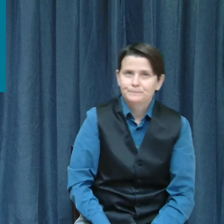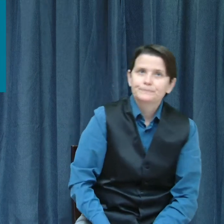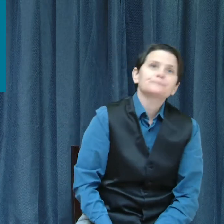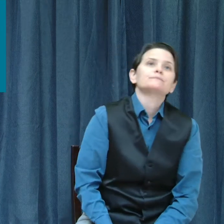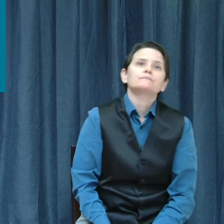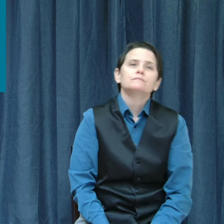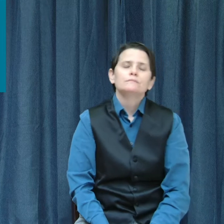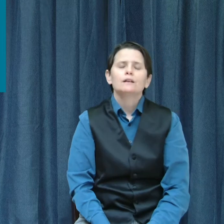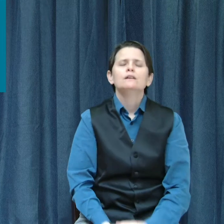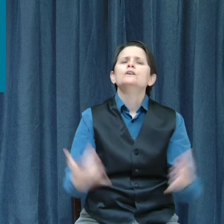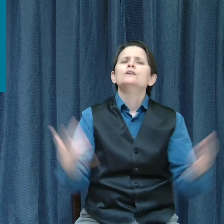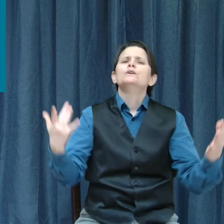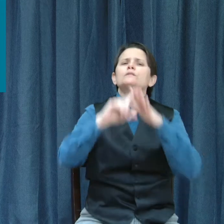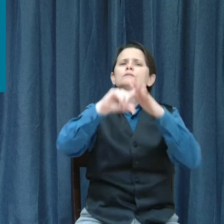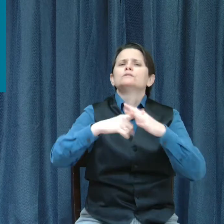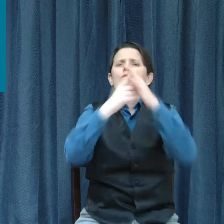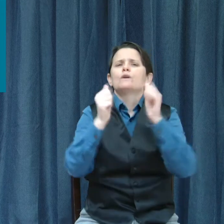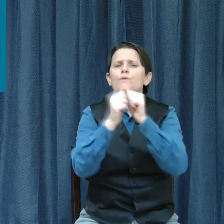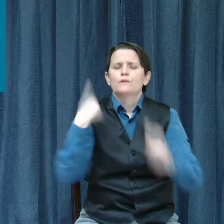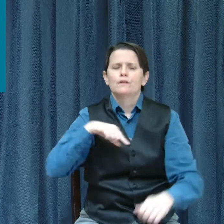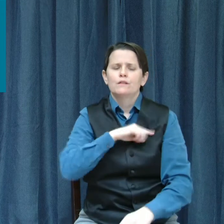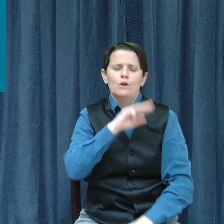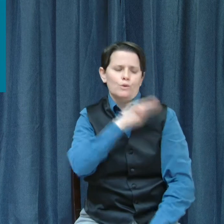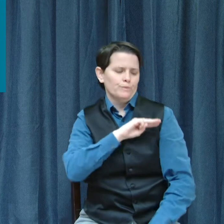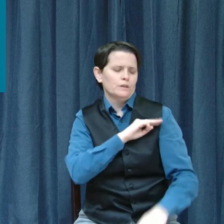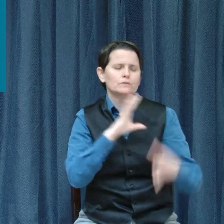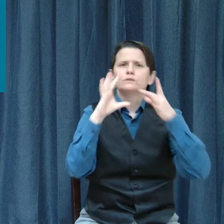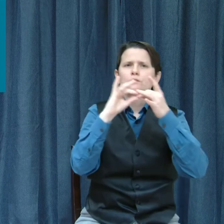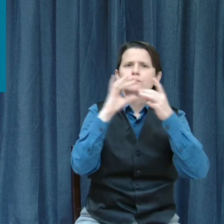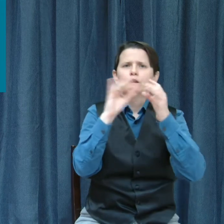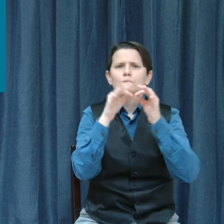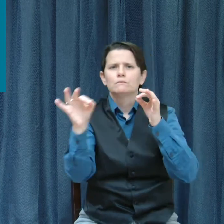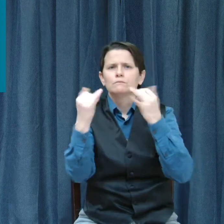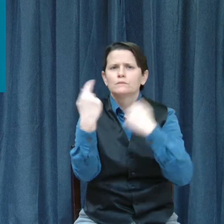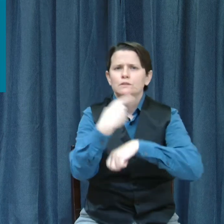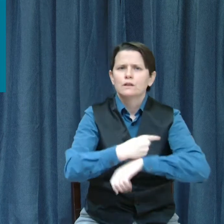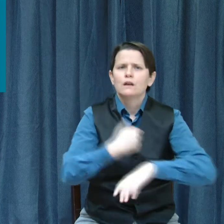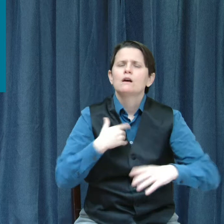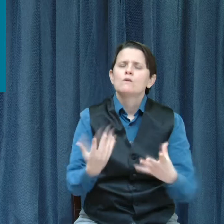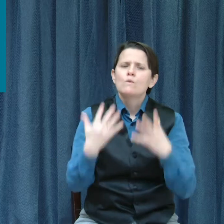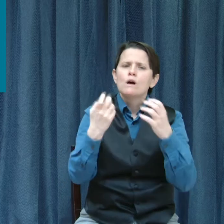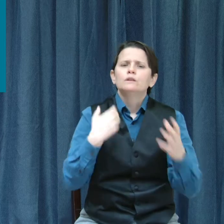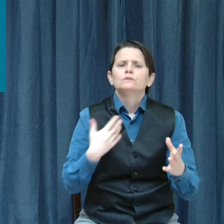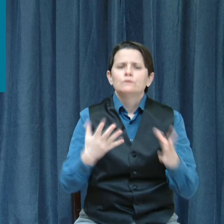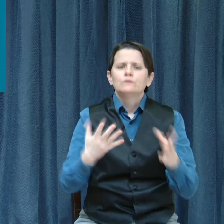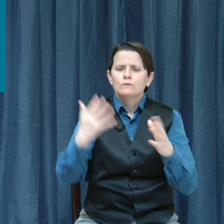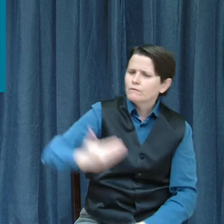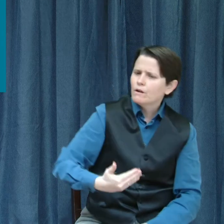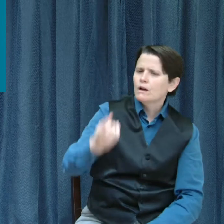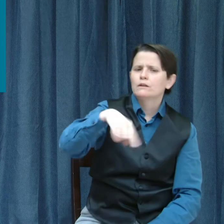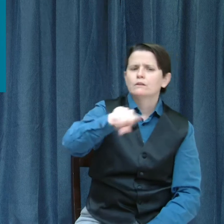really invite you, I want to invite you to activate it, to become it, to pray it, but to embody